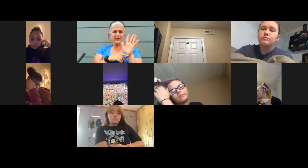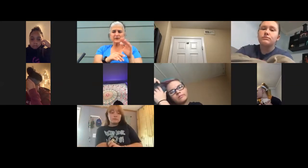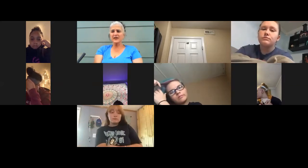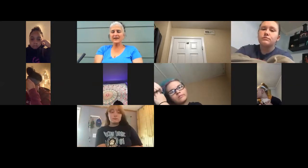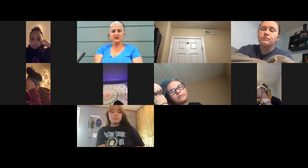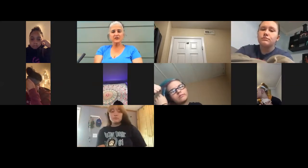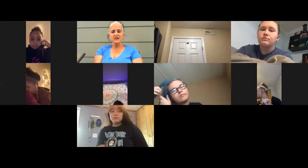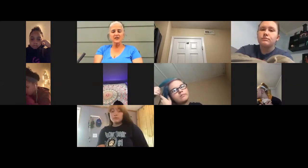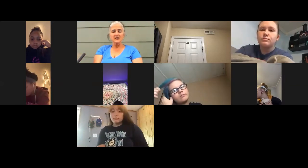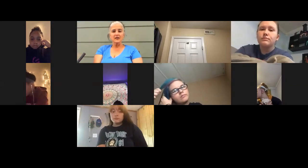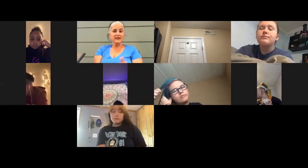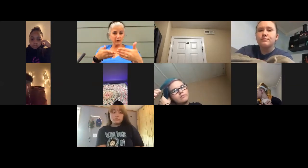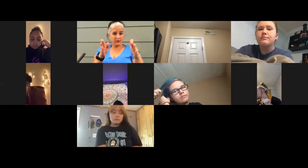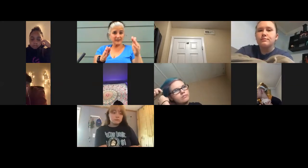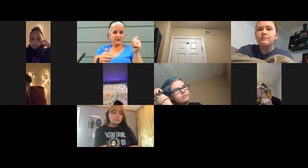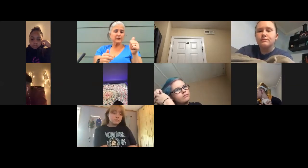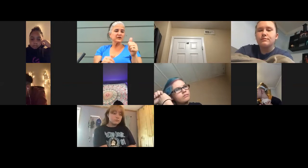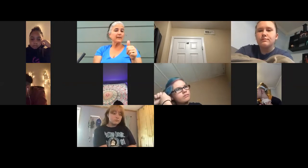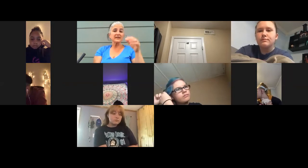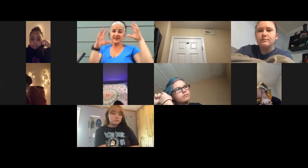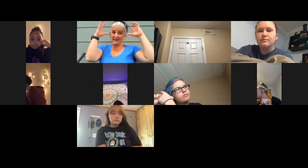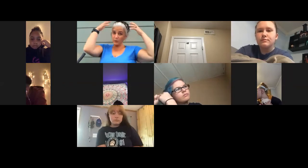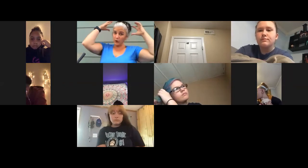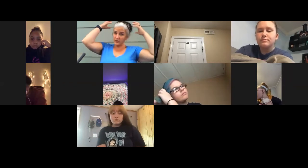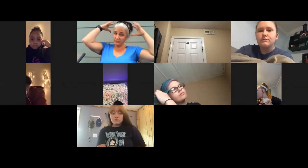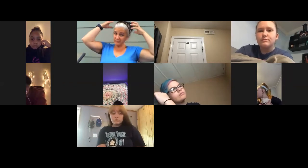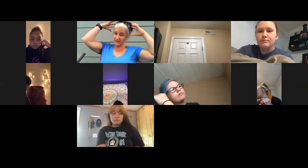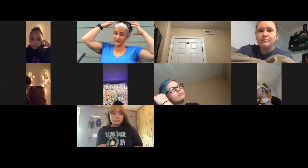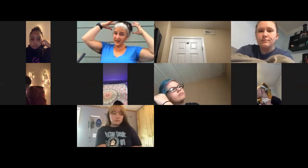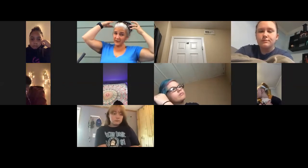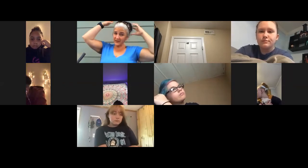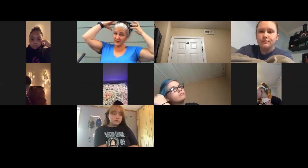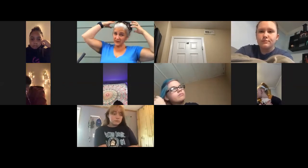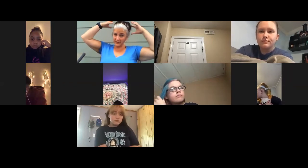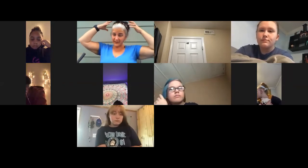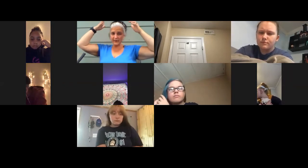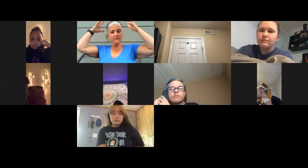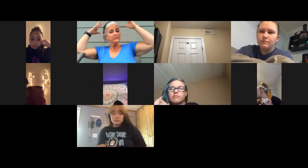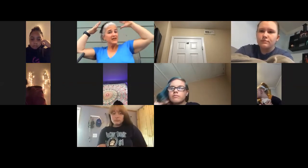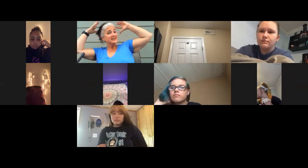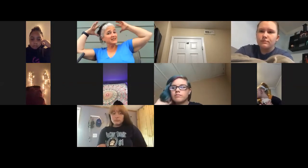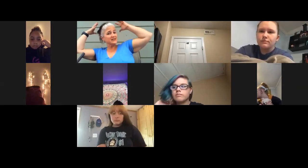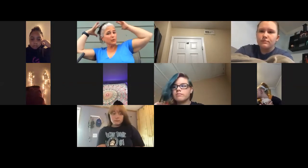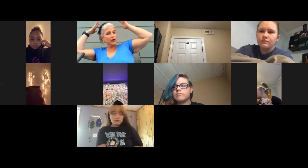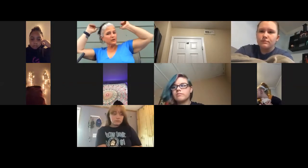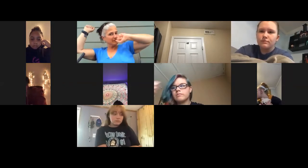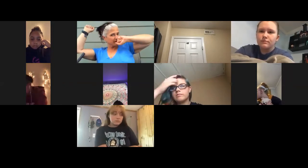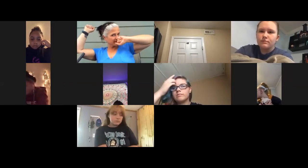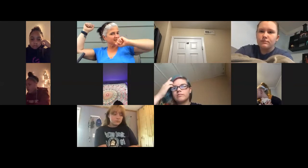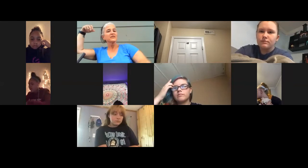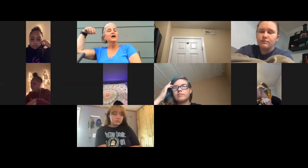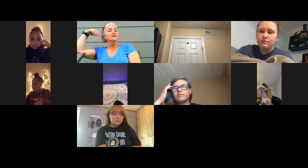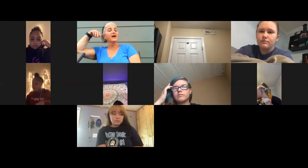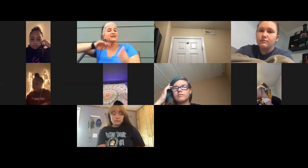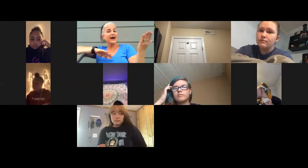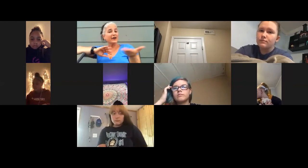show videos. I have to just let you look at them on your own time. But Disney World, this is time for Disney with the little ears. Disney World,